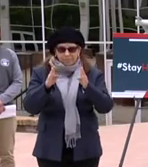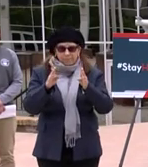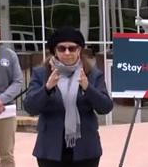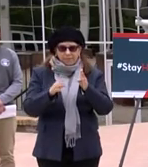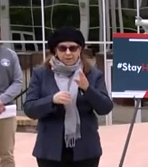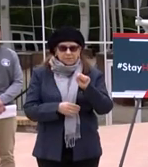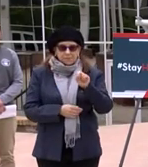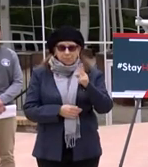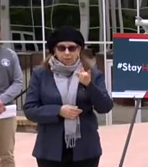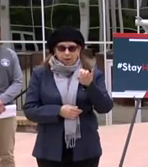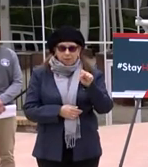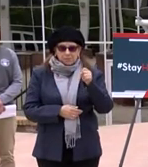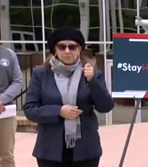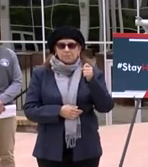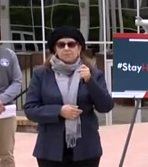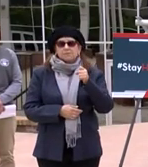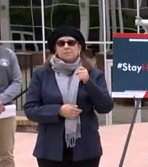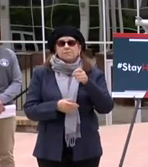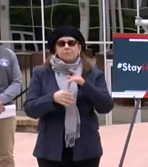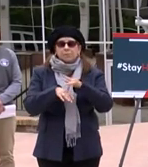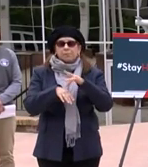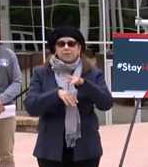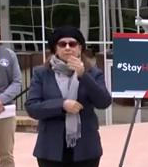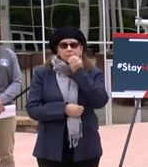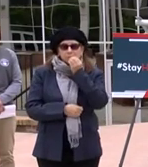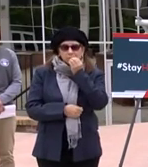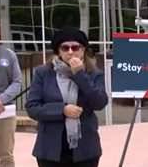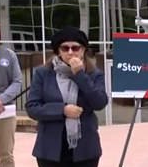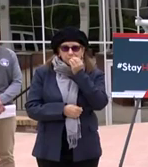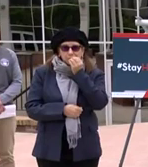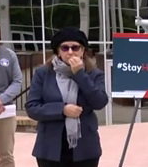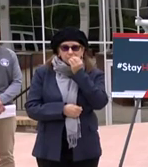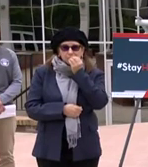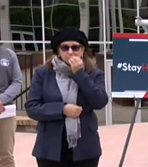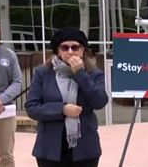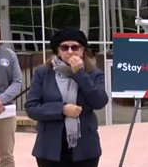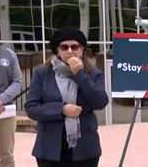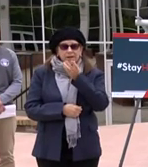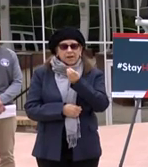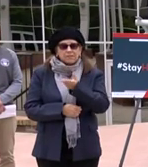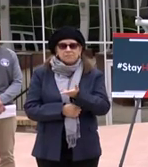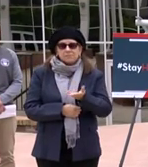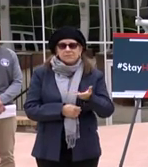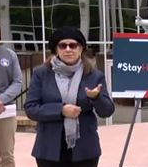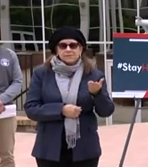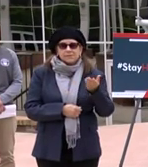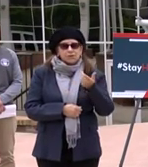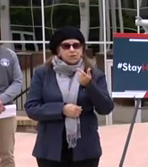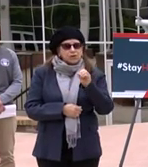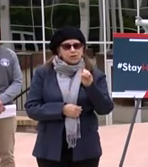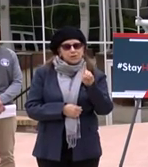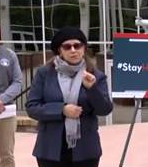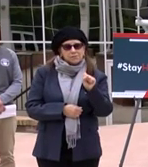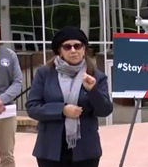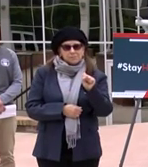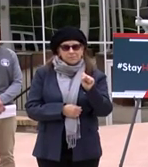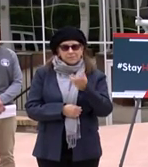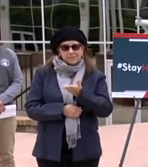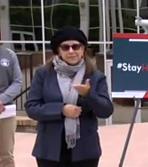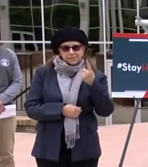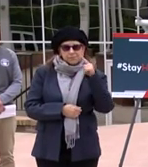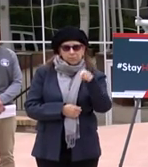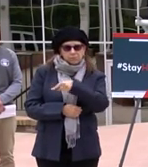and goods. You heard us talk at the beginning of our response about